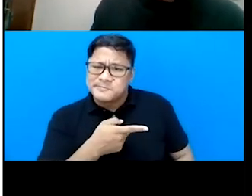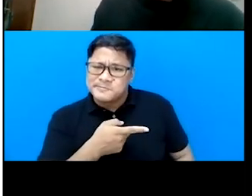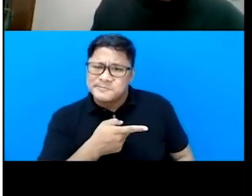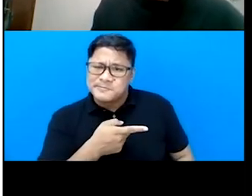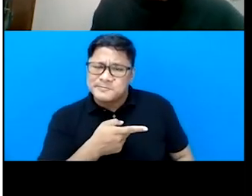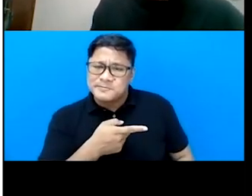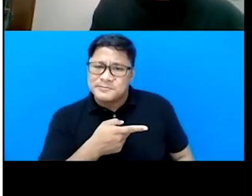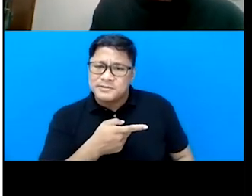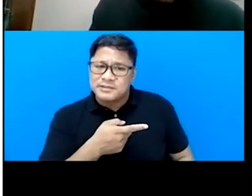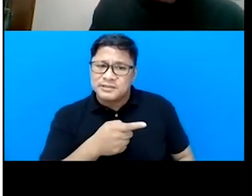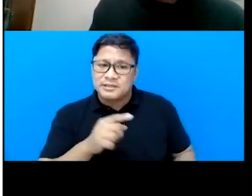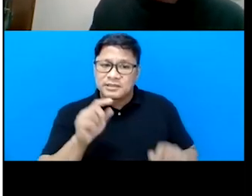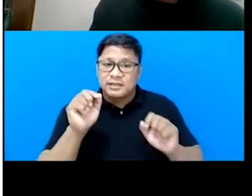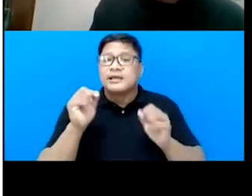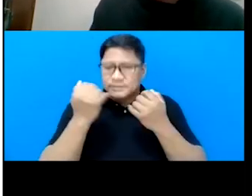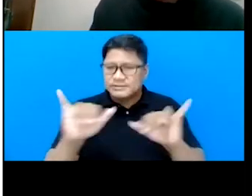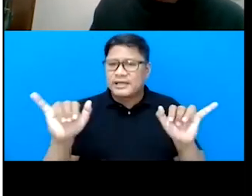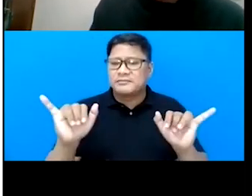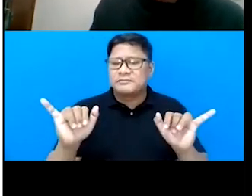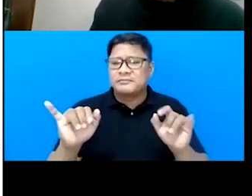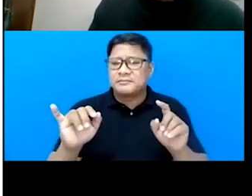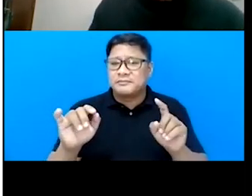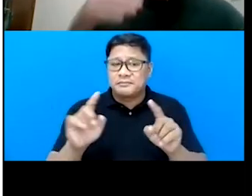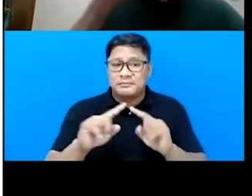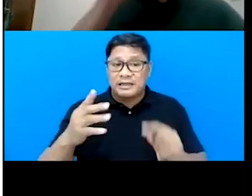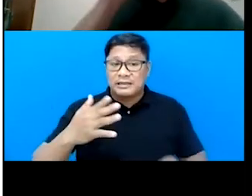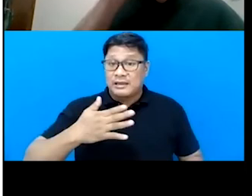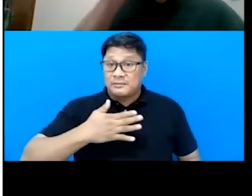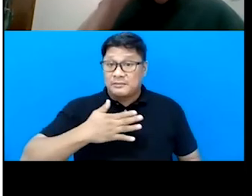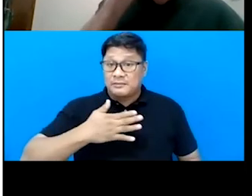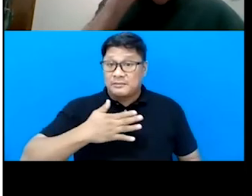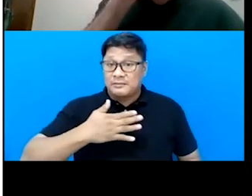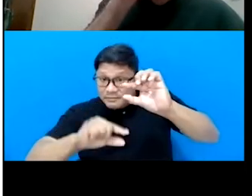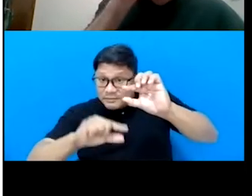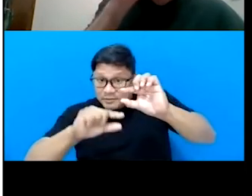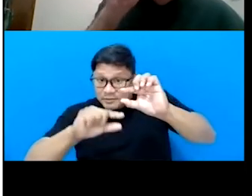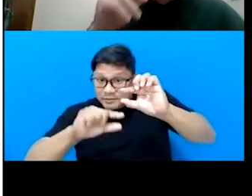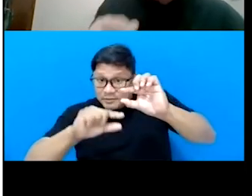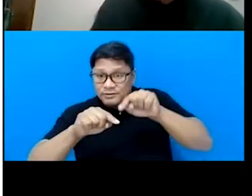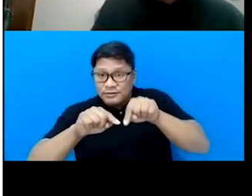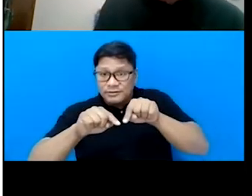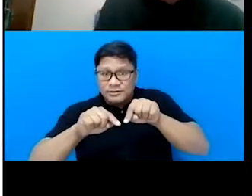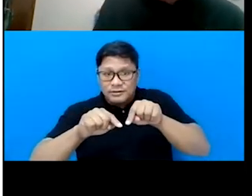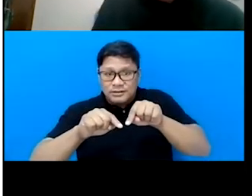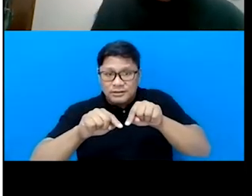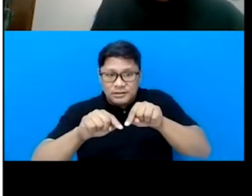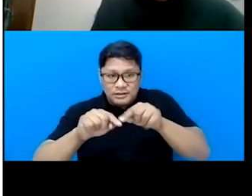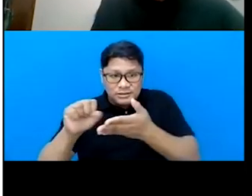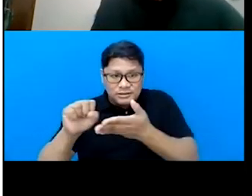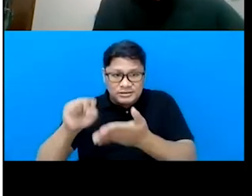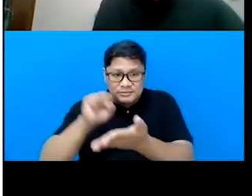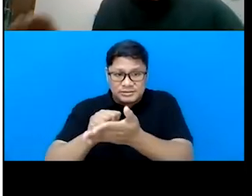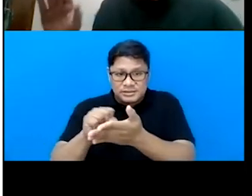I think you can keep it the same, but in my and below, my in subject is deleted. Just